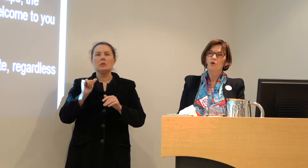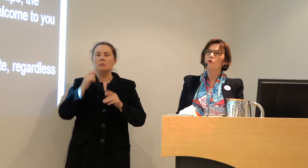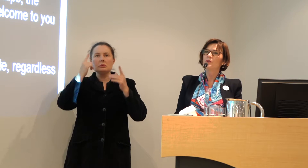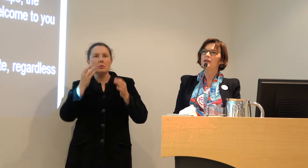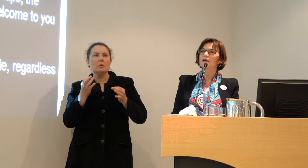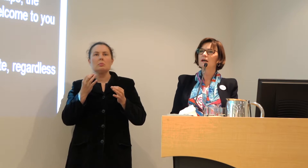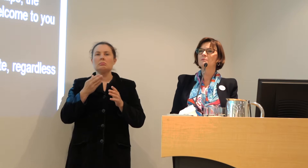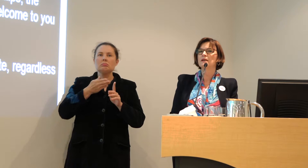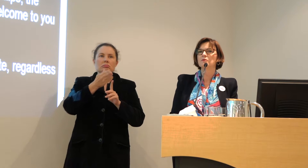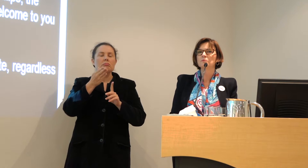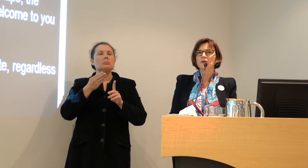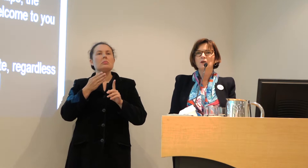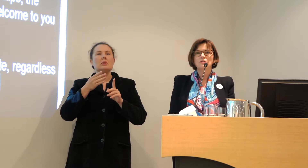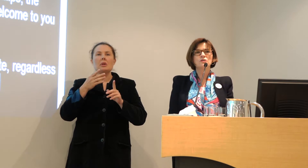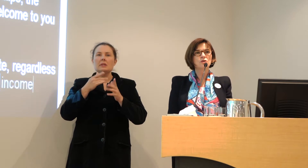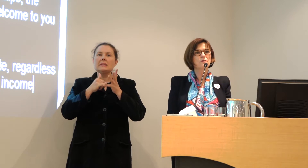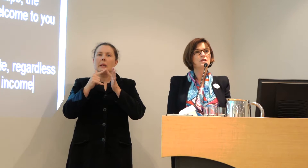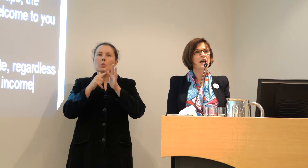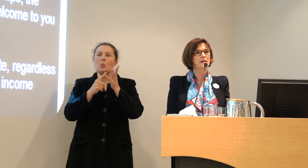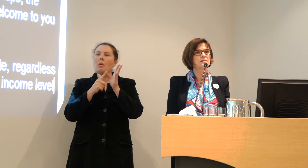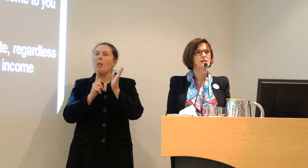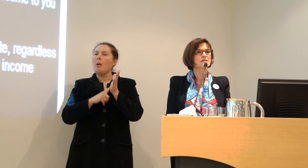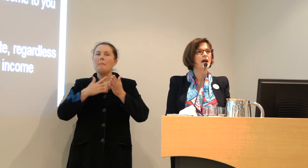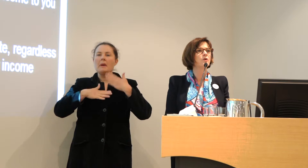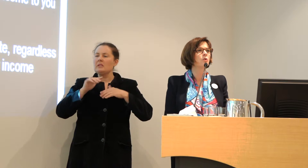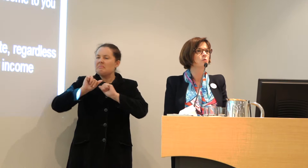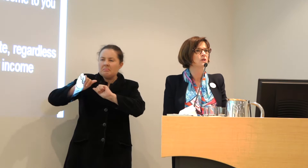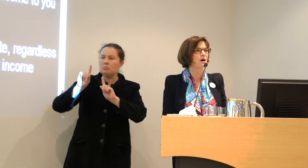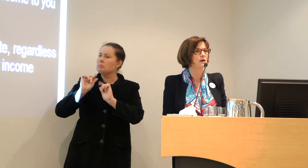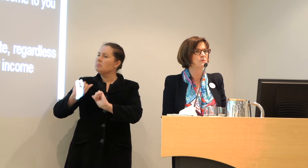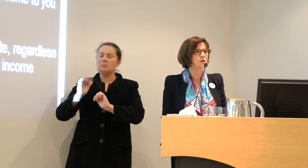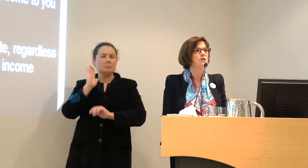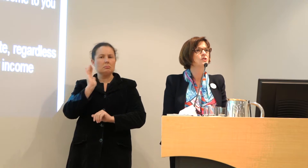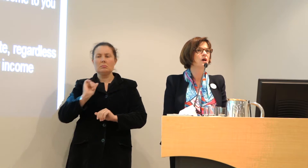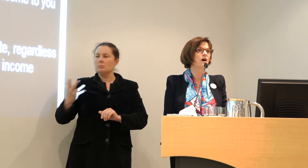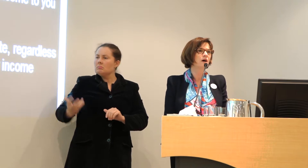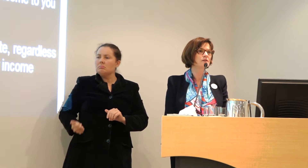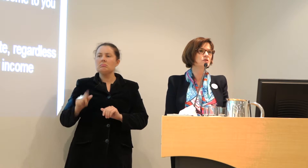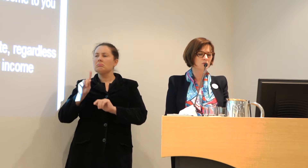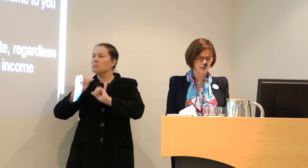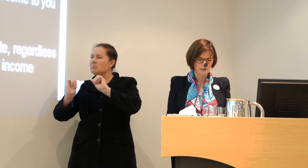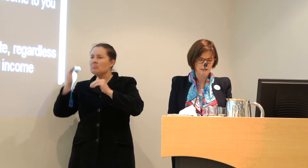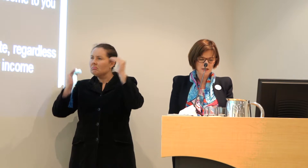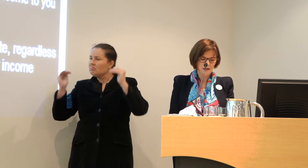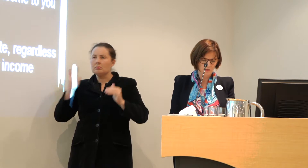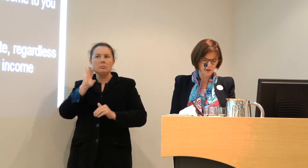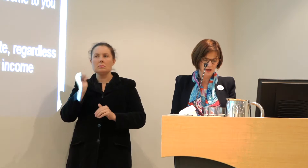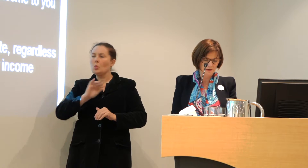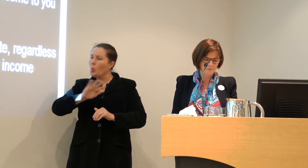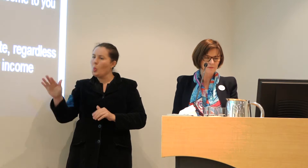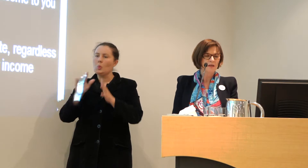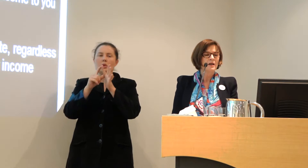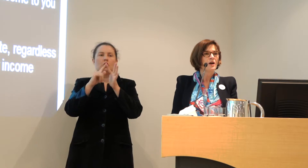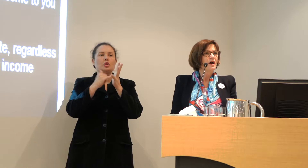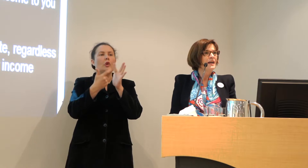orientation, or their income level, deserves access at all times to the highest quality health